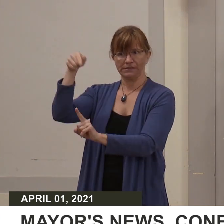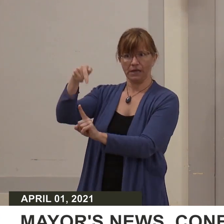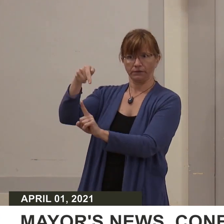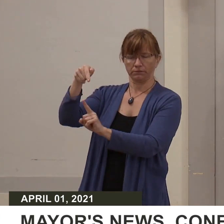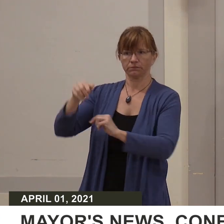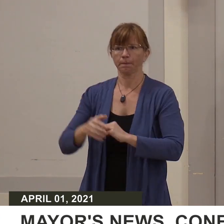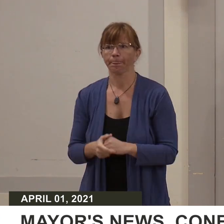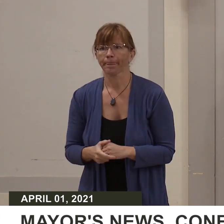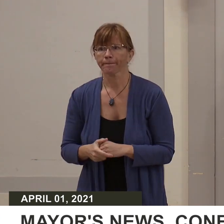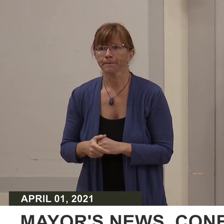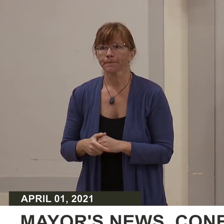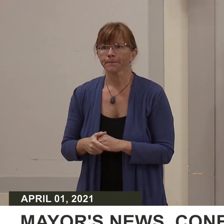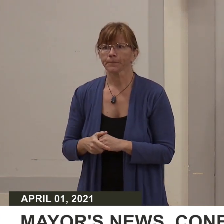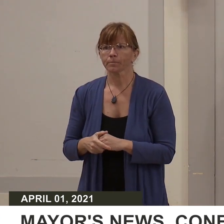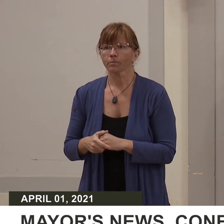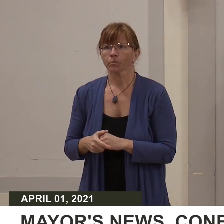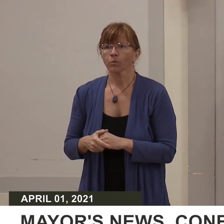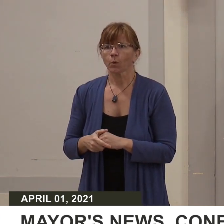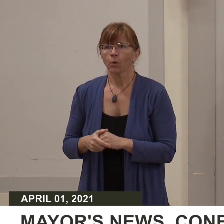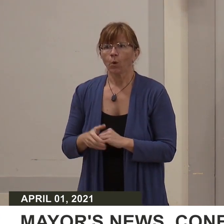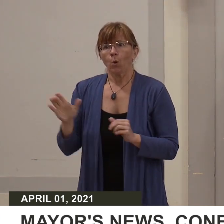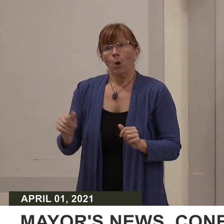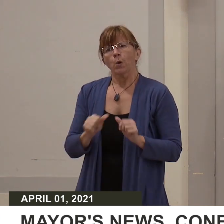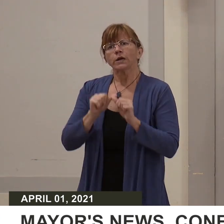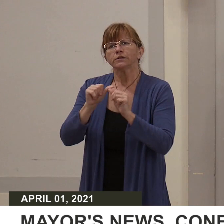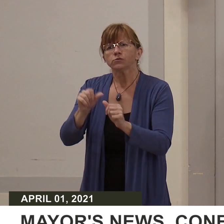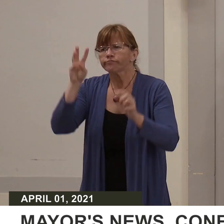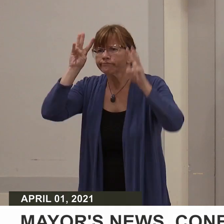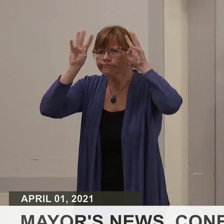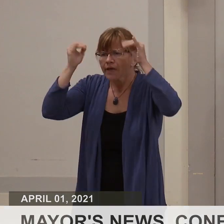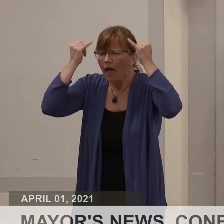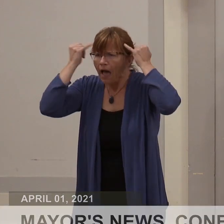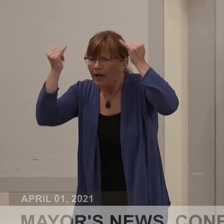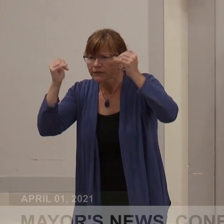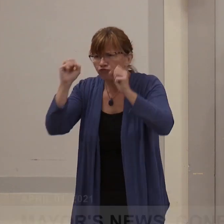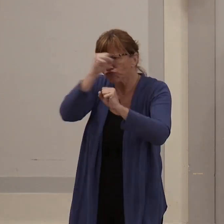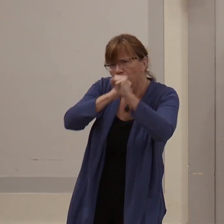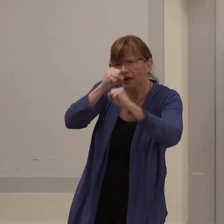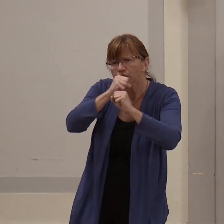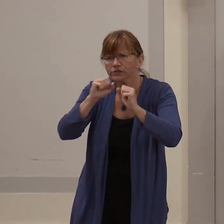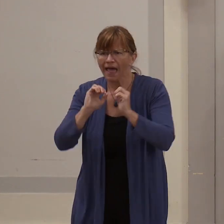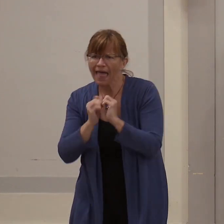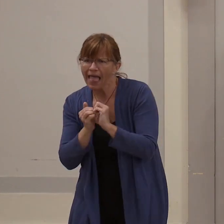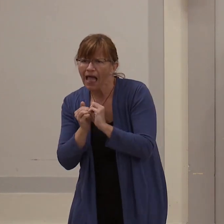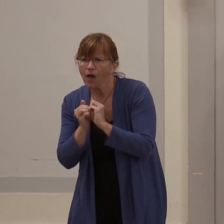covax.baltimorecity.gov. We will continue to innovate in Baltimore so that we can best